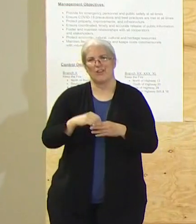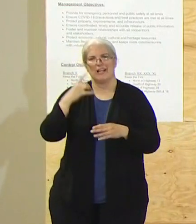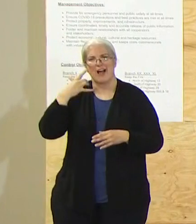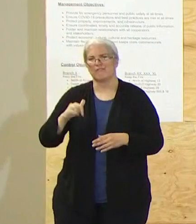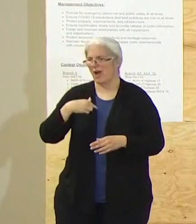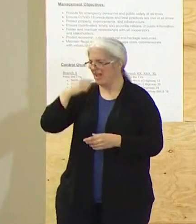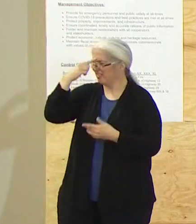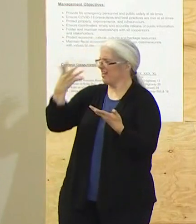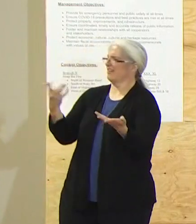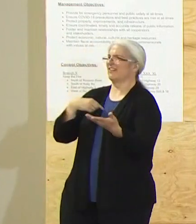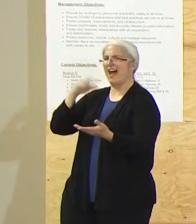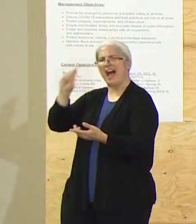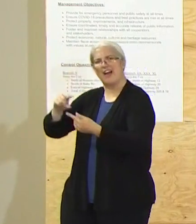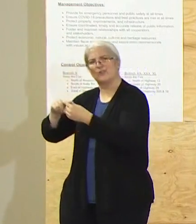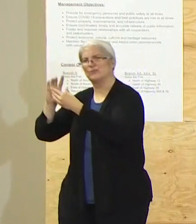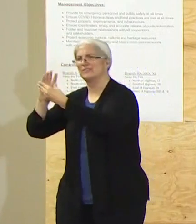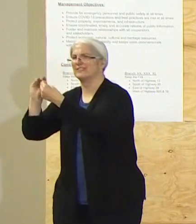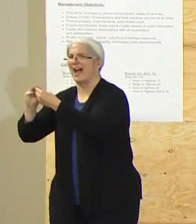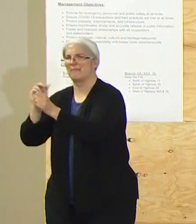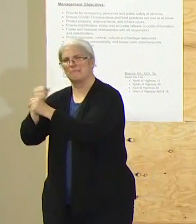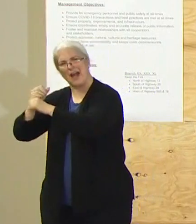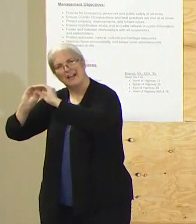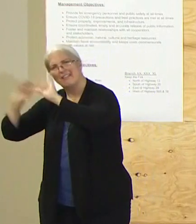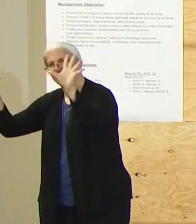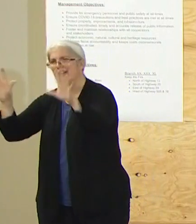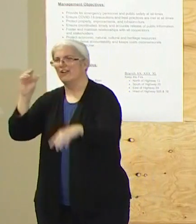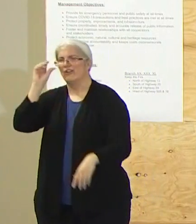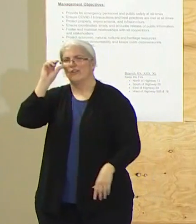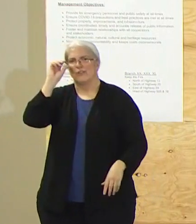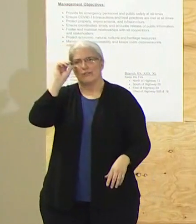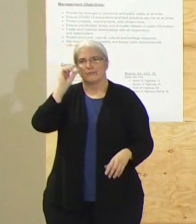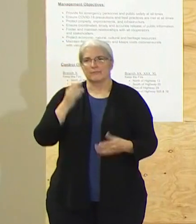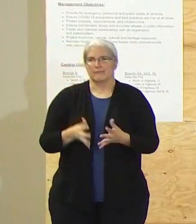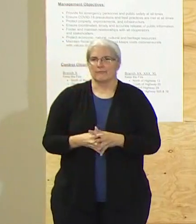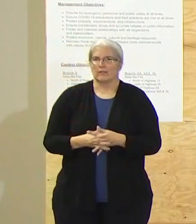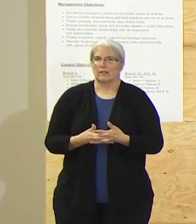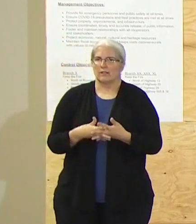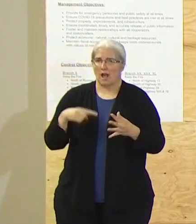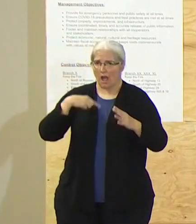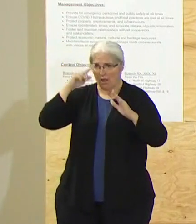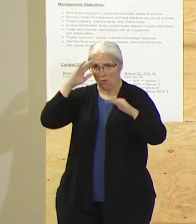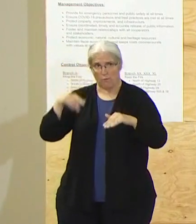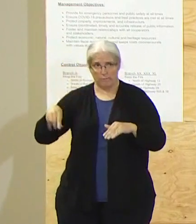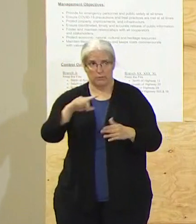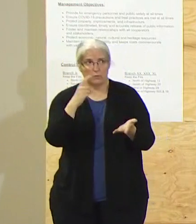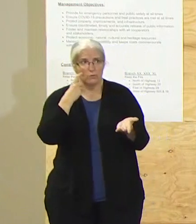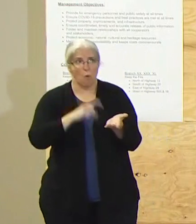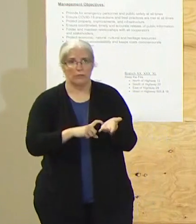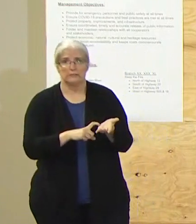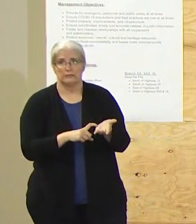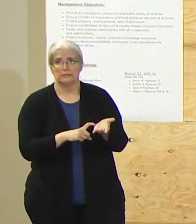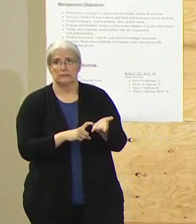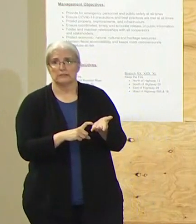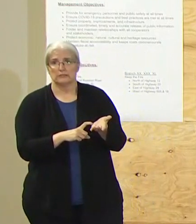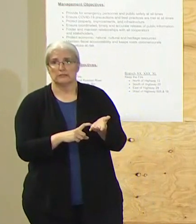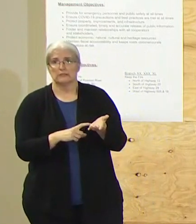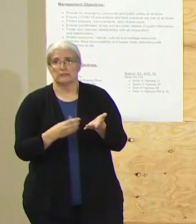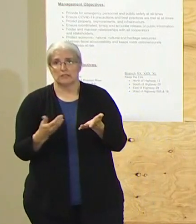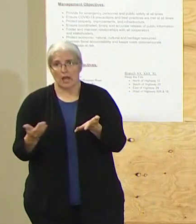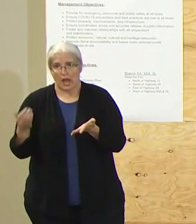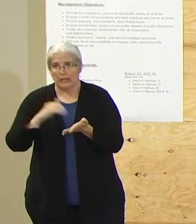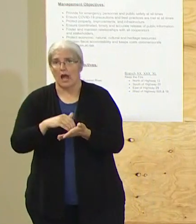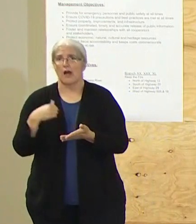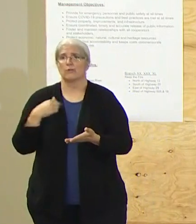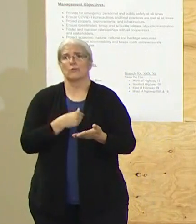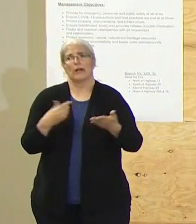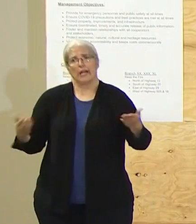but I also thought it was necessary this morning. I hope you noted that we once again are here with an